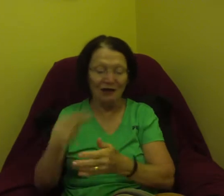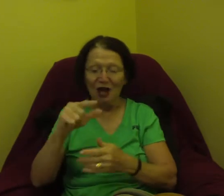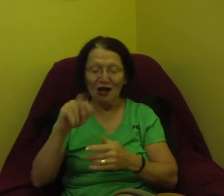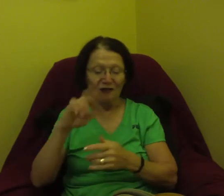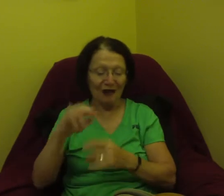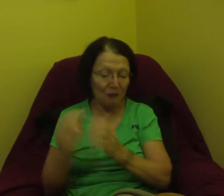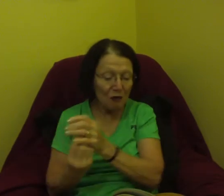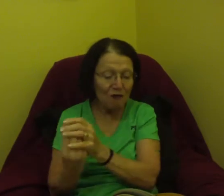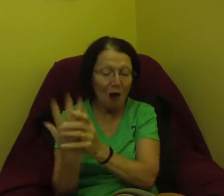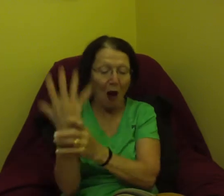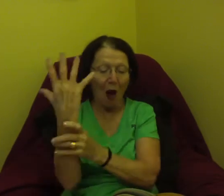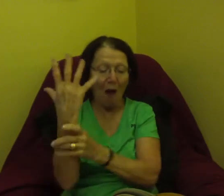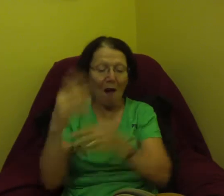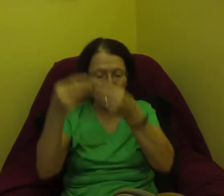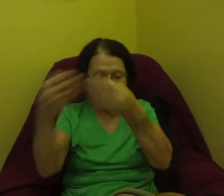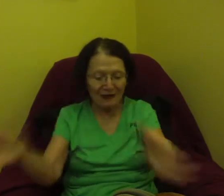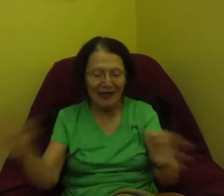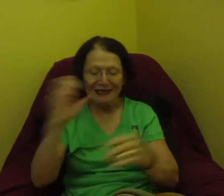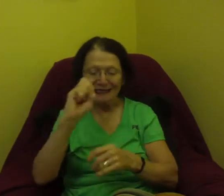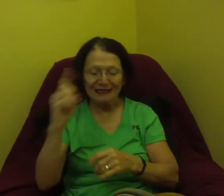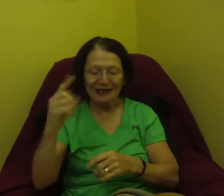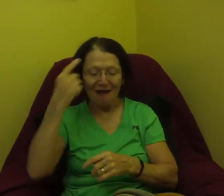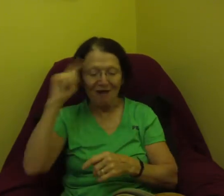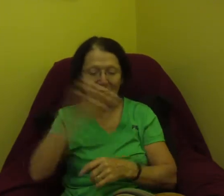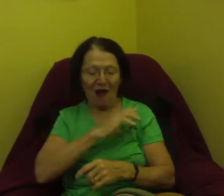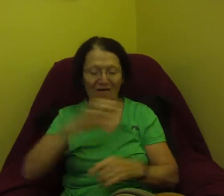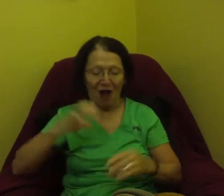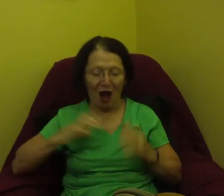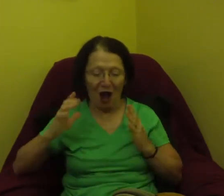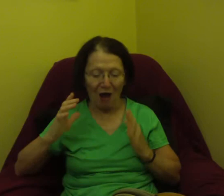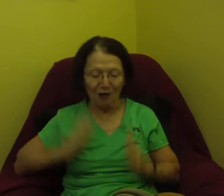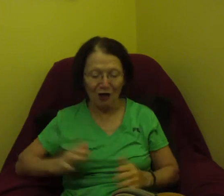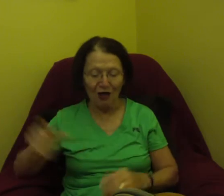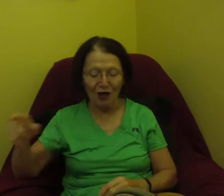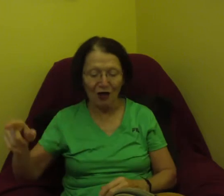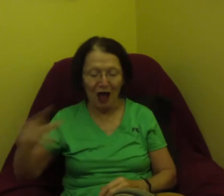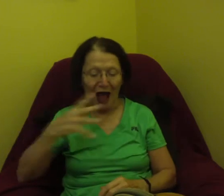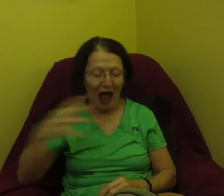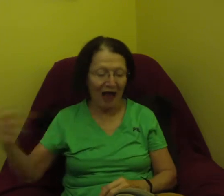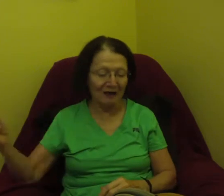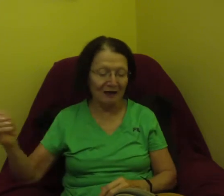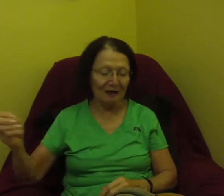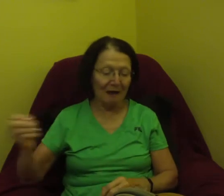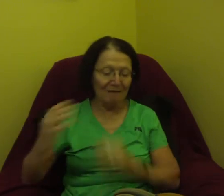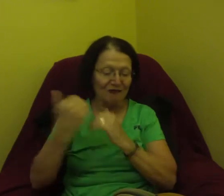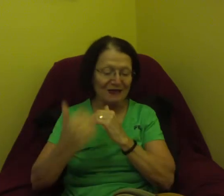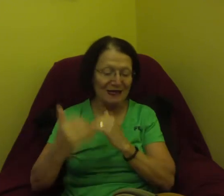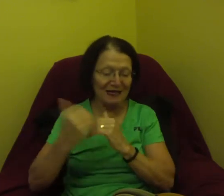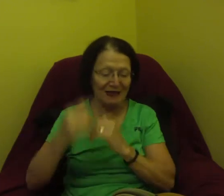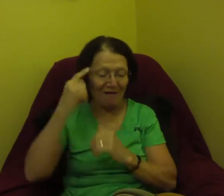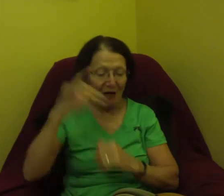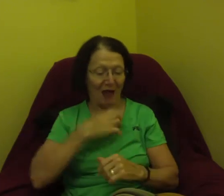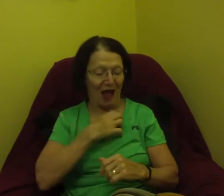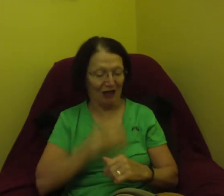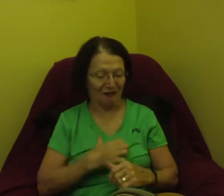my son.